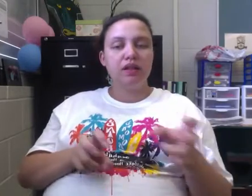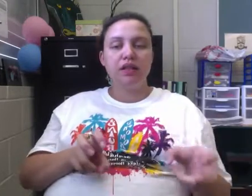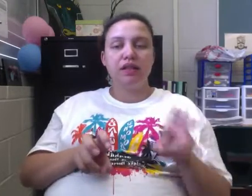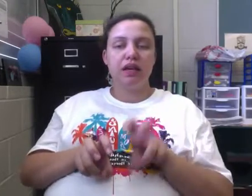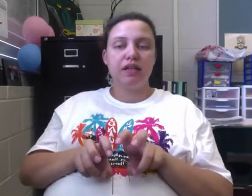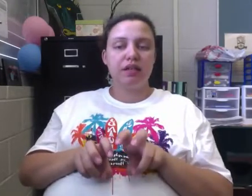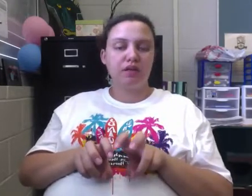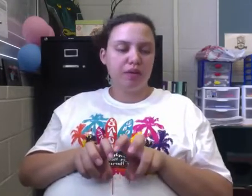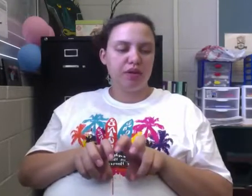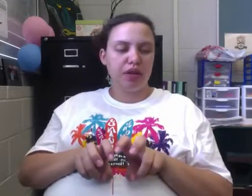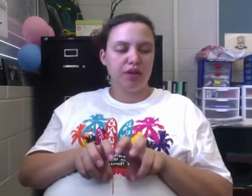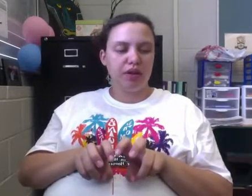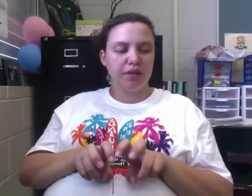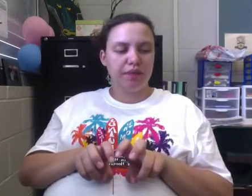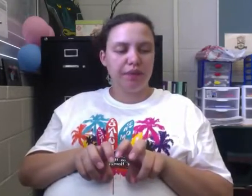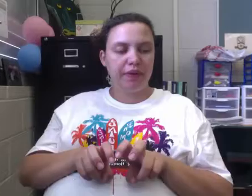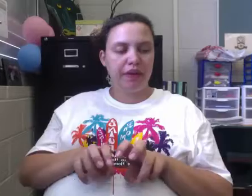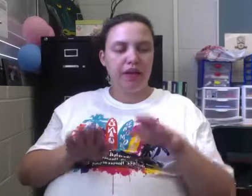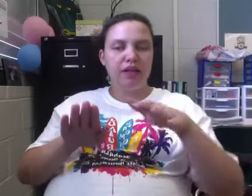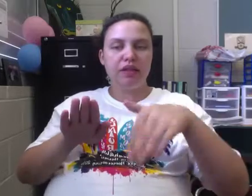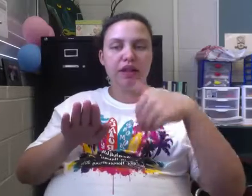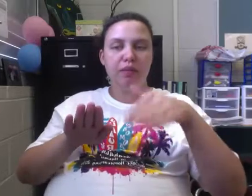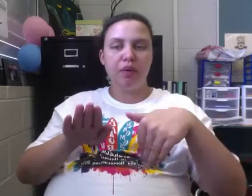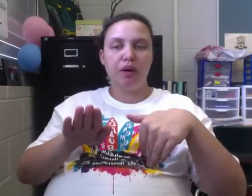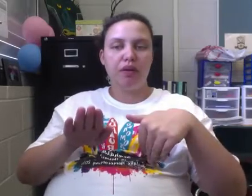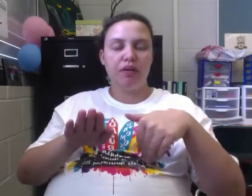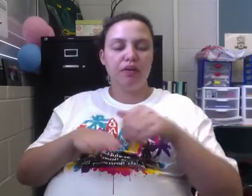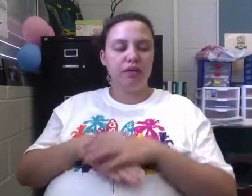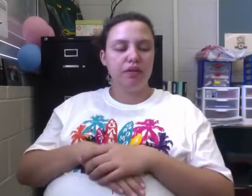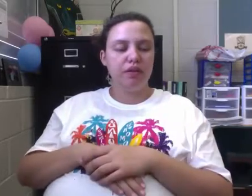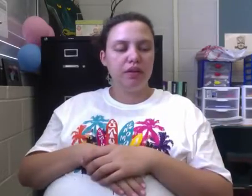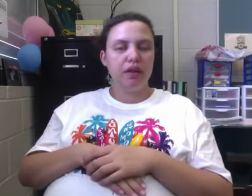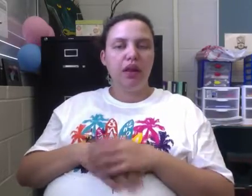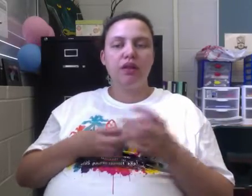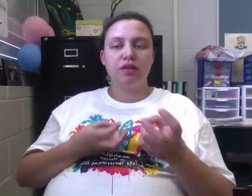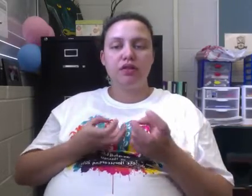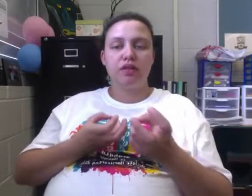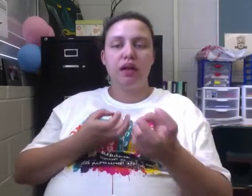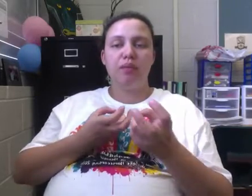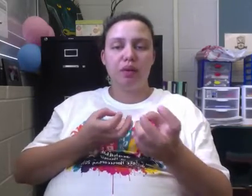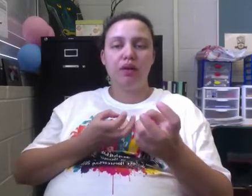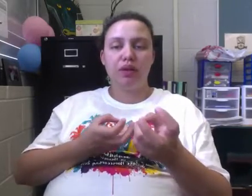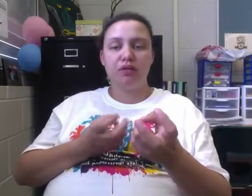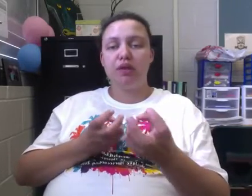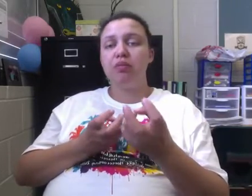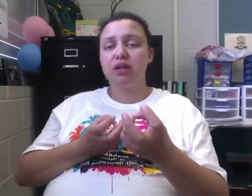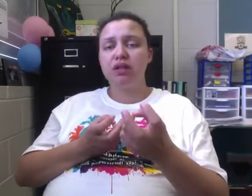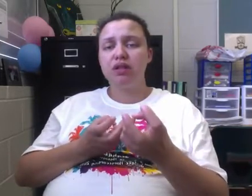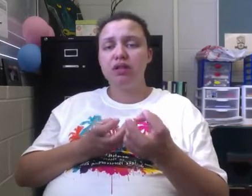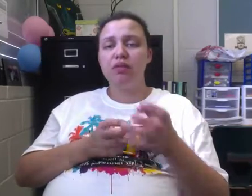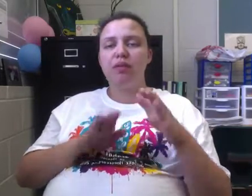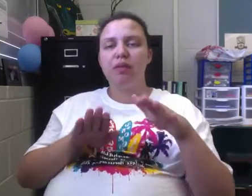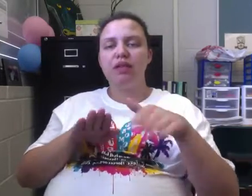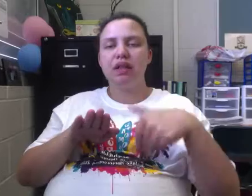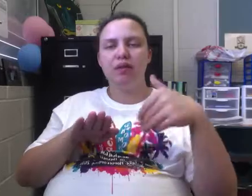To sit next to, I mentioned that earlier. To skateboard, there's also skateboard, which is what the book teaches you, but remember I said we've